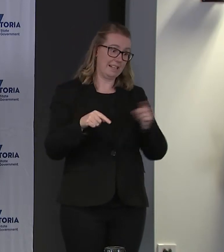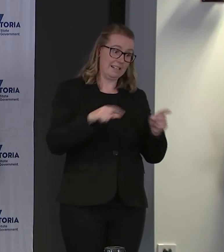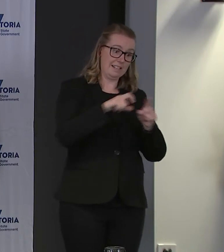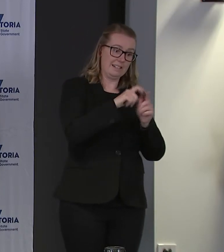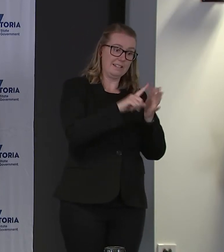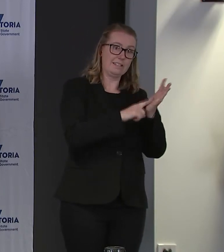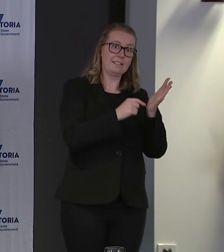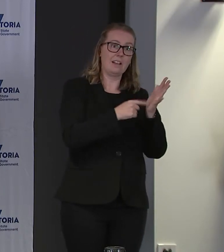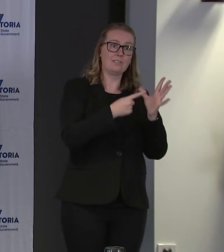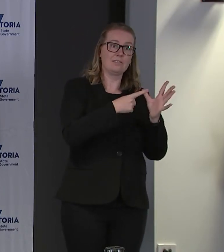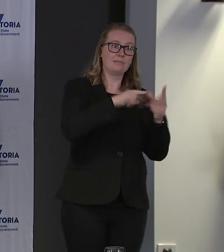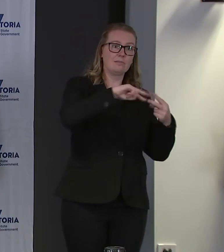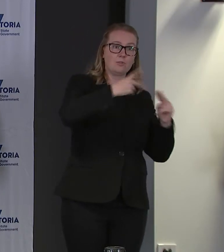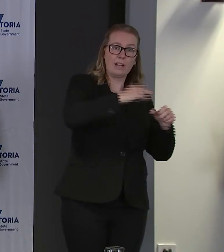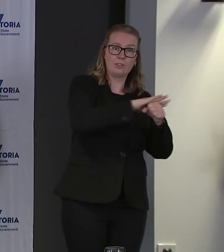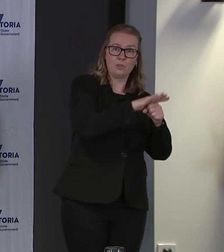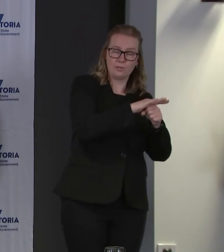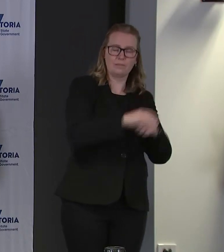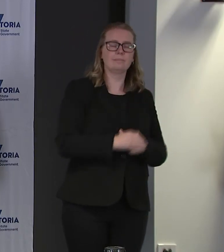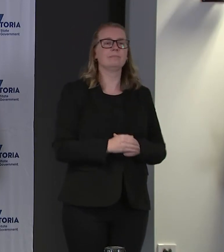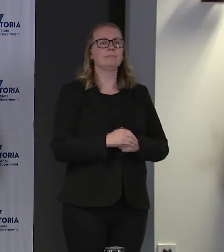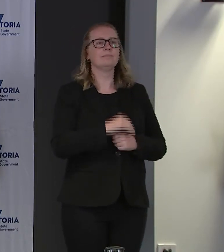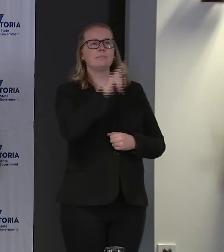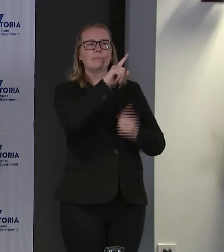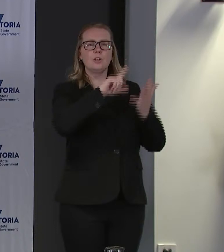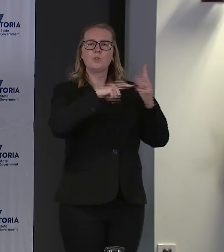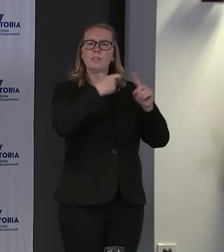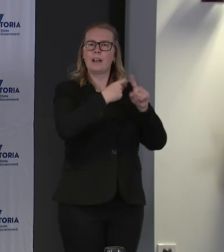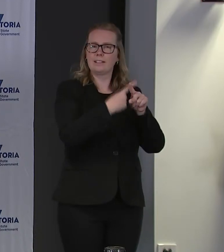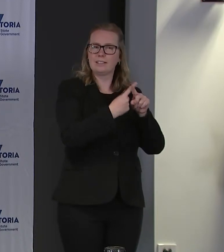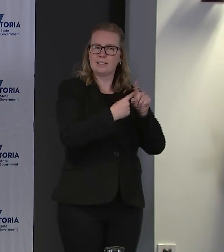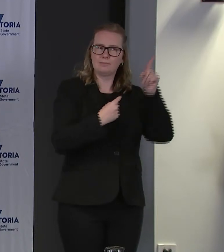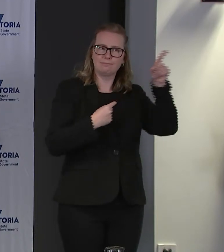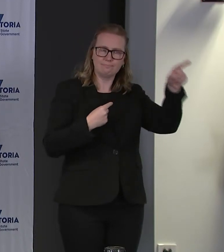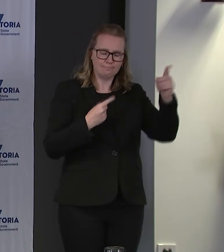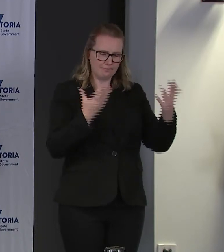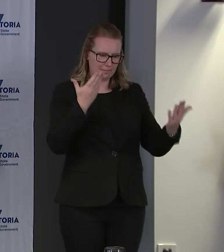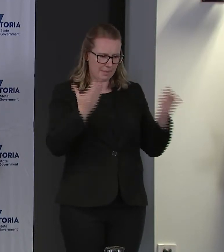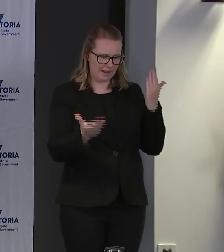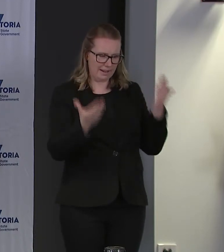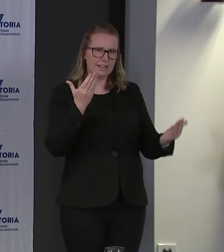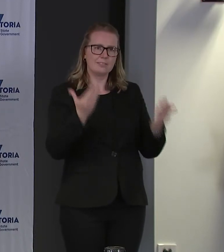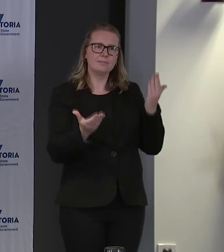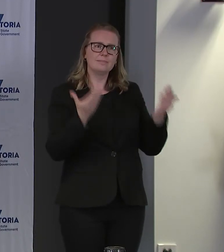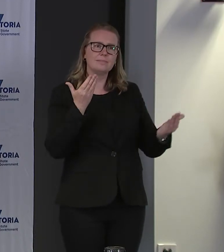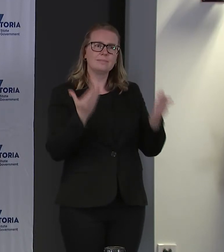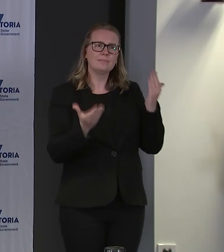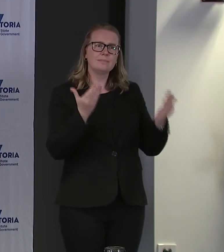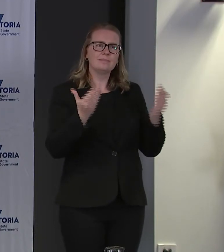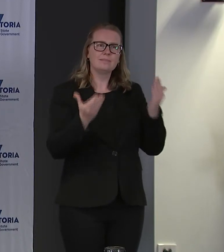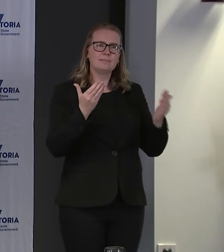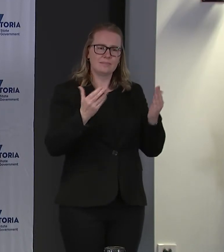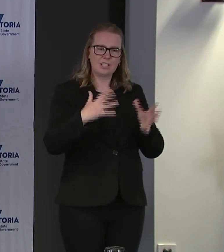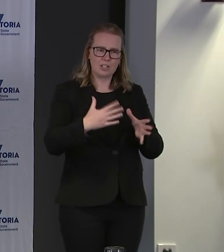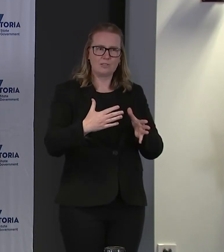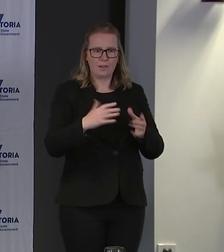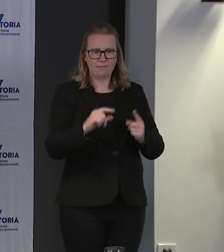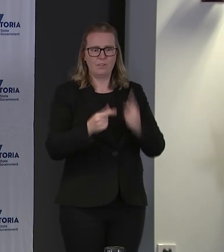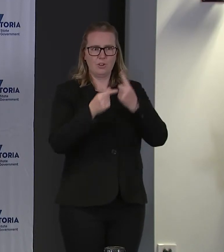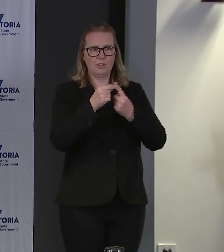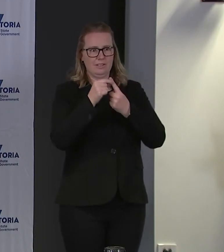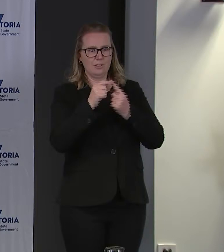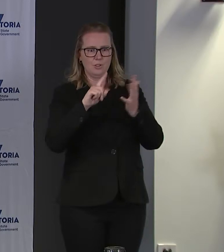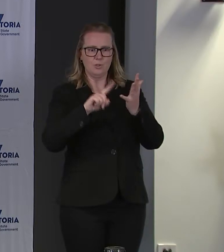strain. And they, in the UK, compare a range of factors to the Alpha strain, the original